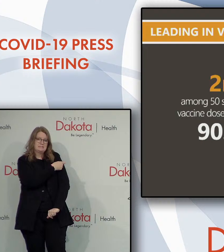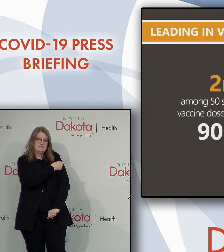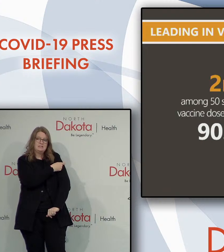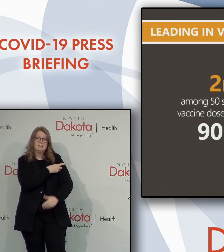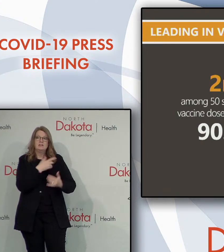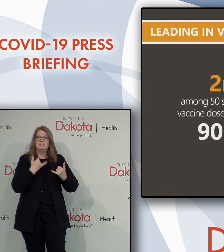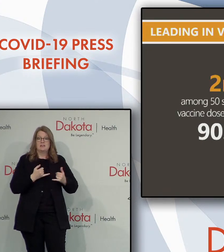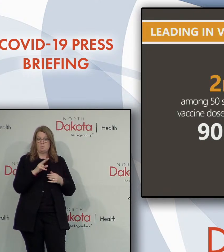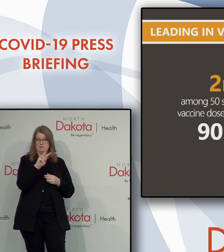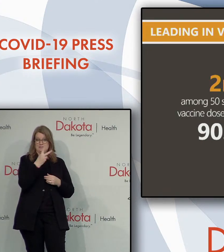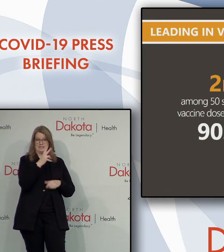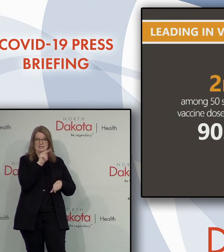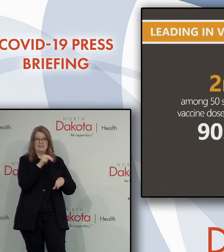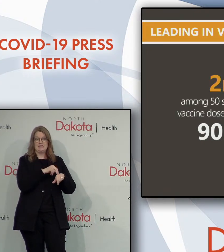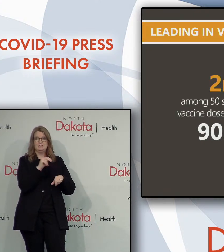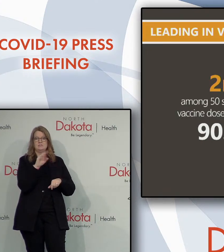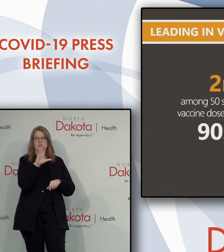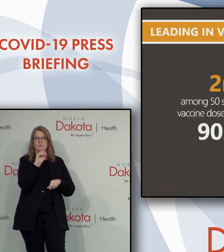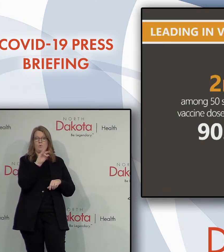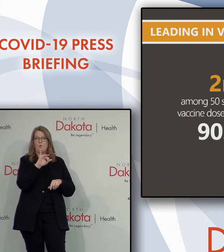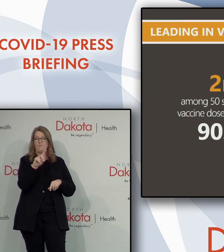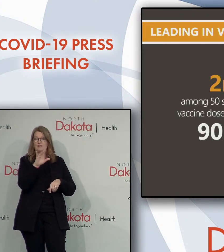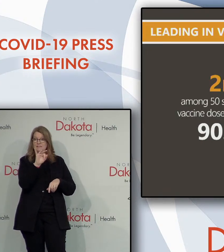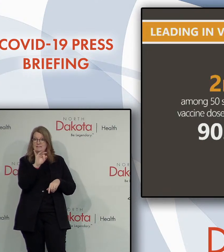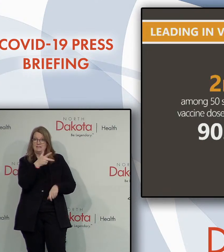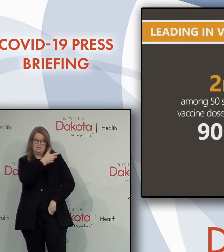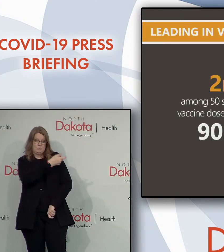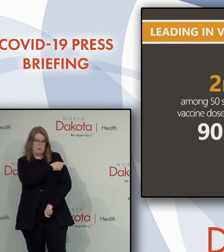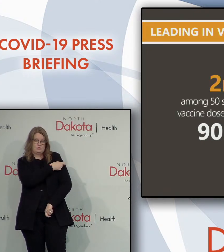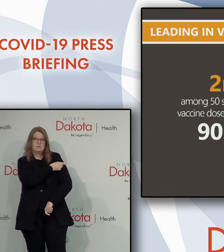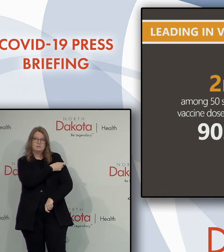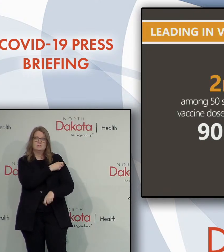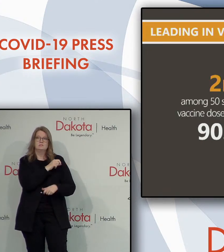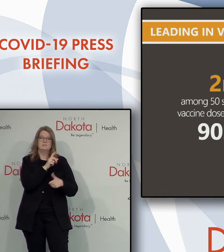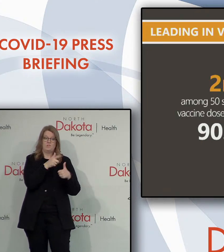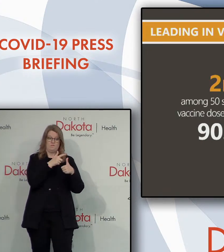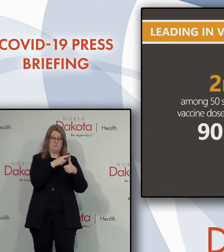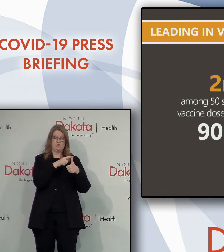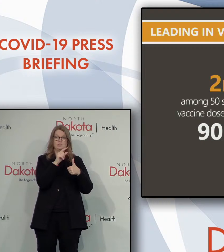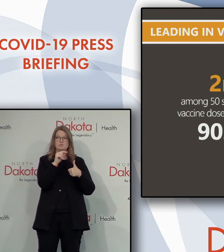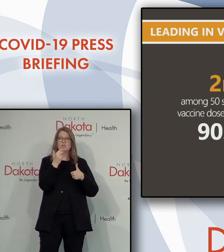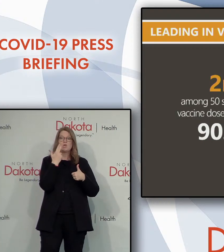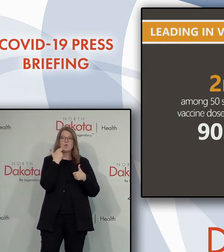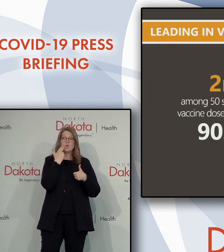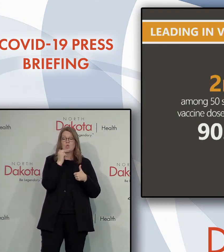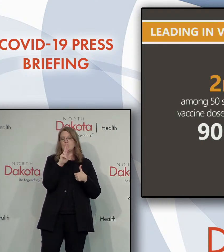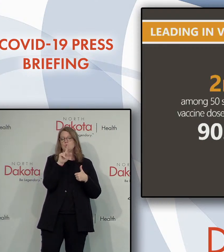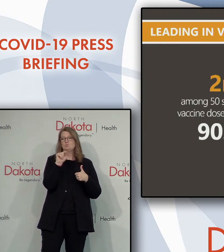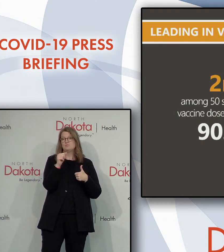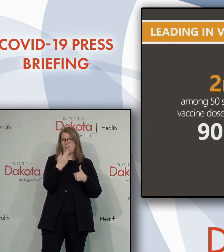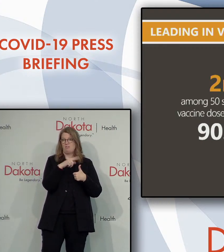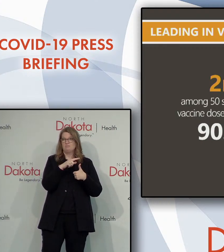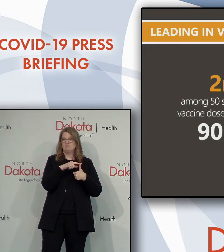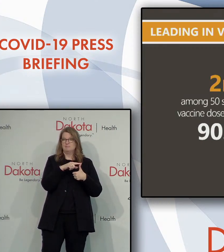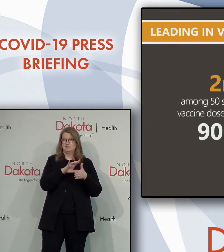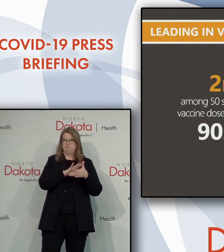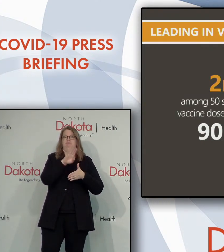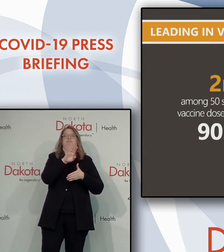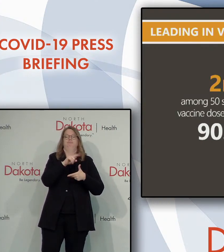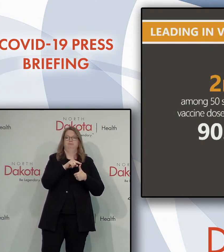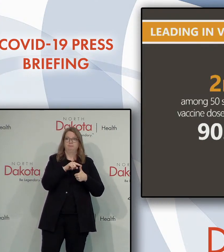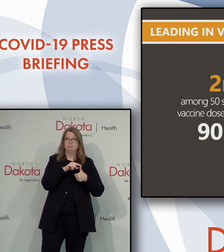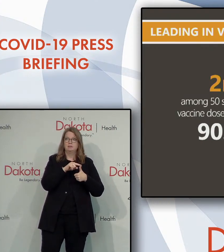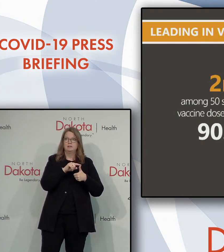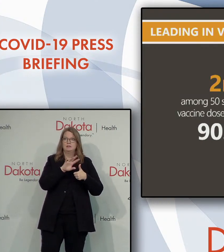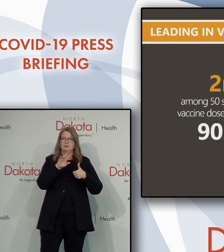in the nation for COVID-19 doses. Behind Utah has made a surge here recently.